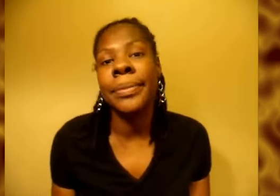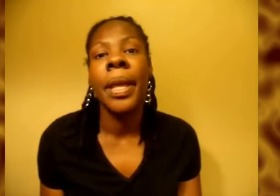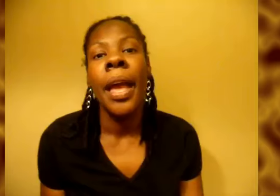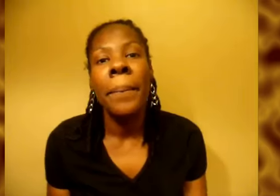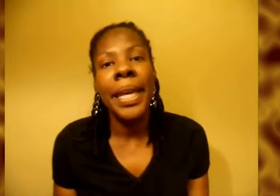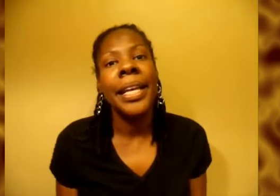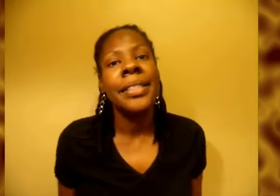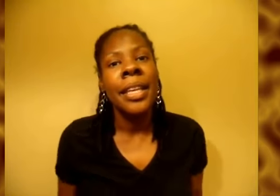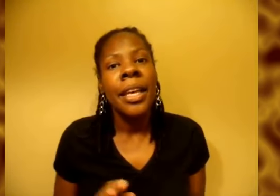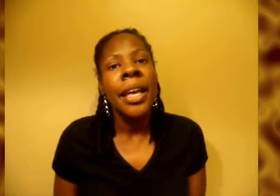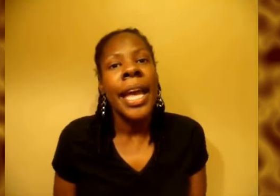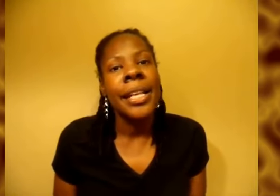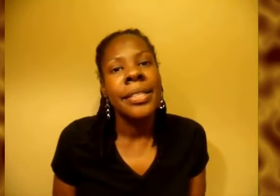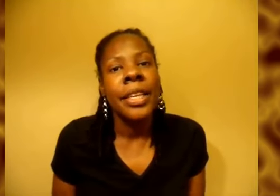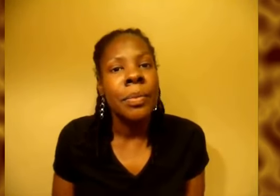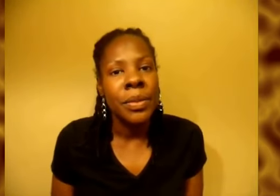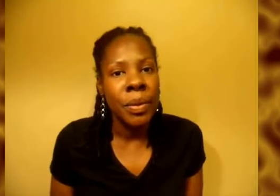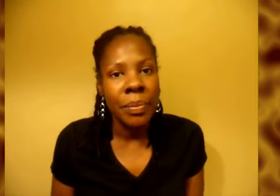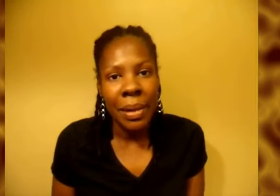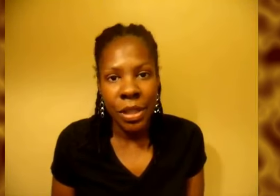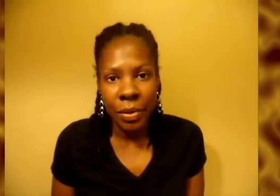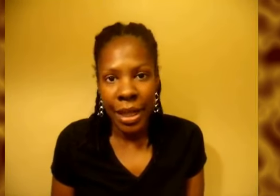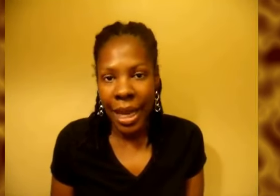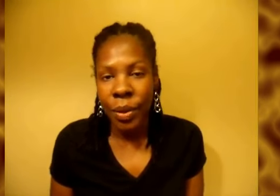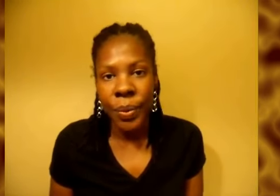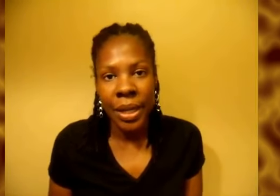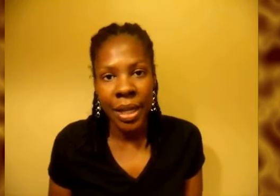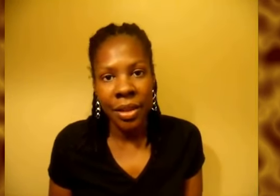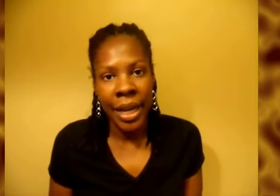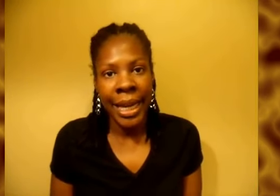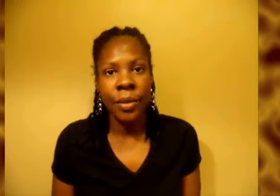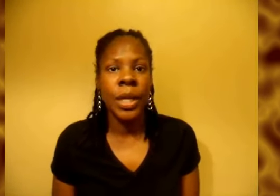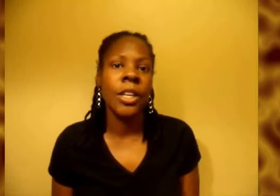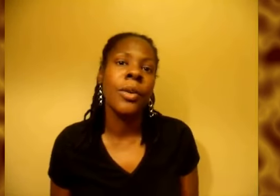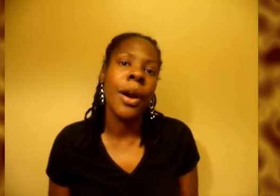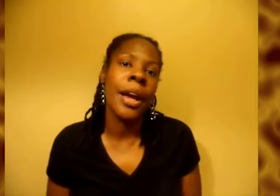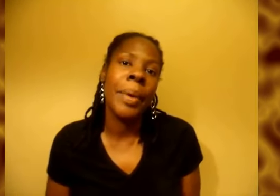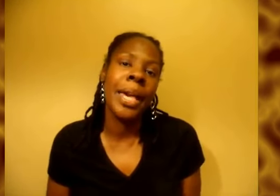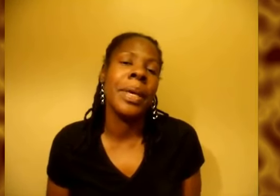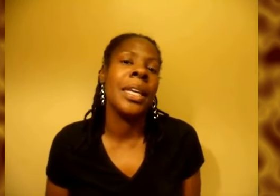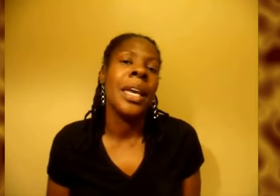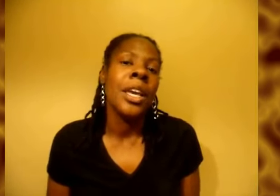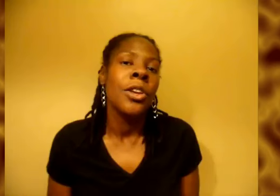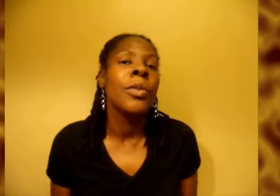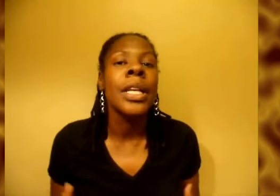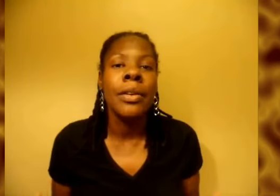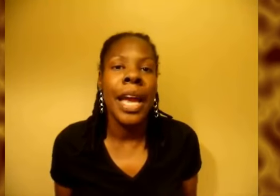important because as humans we want to be able to communicate with one another, and when you are a baby you really don't have